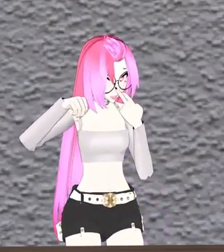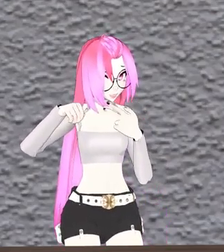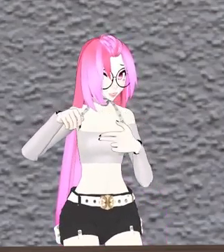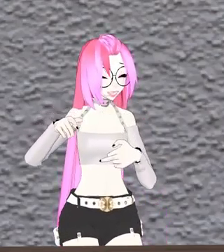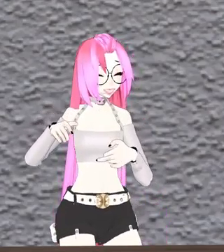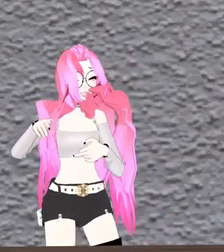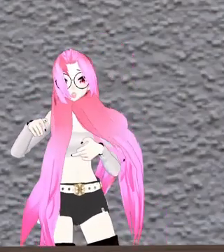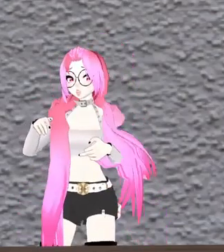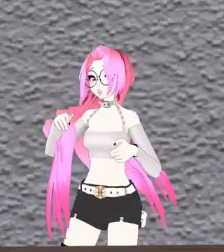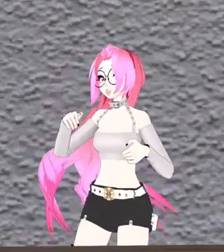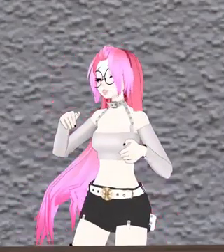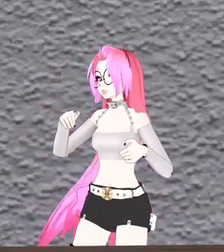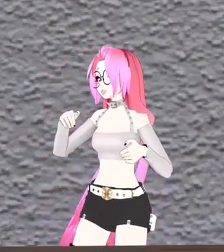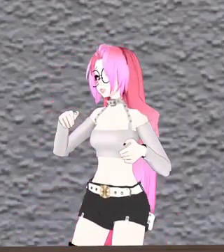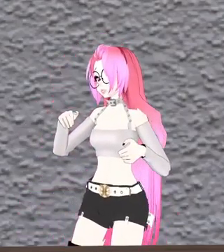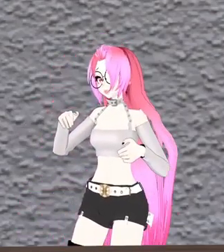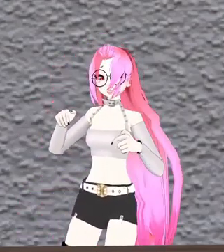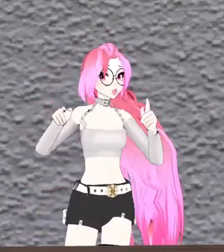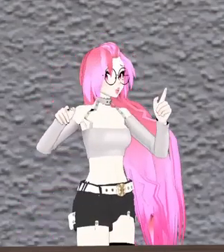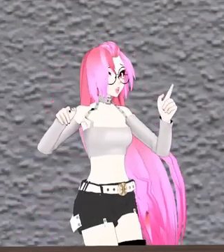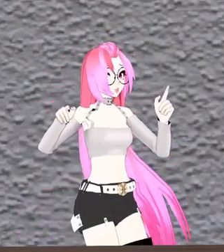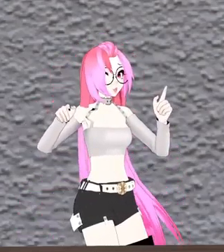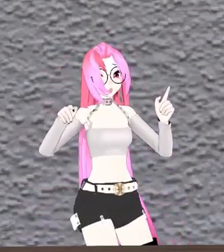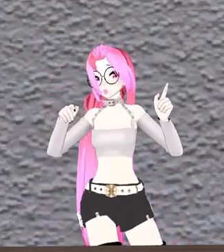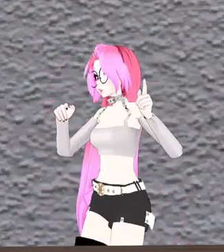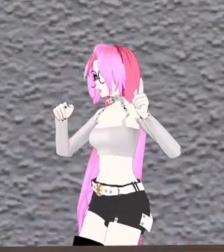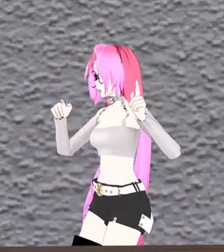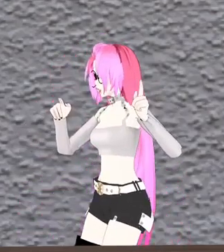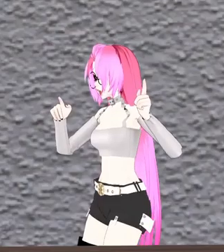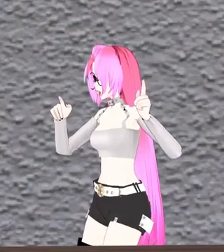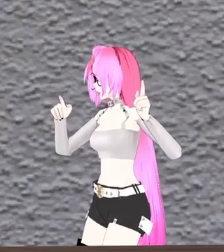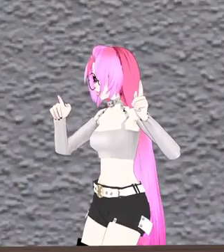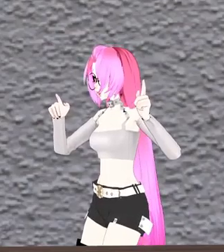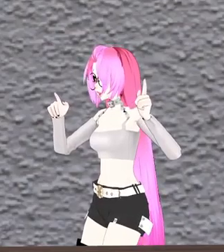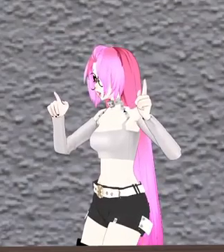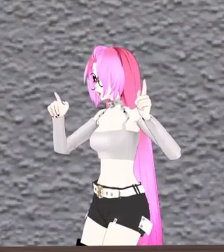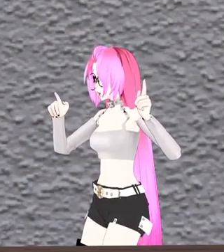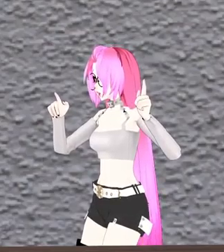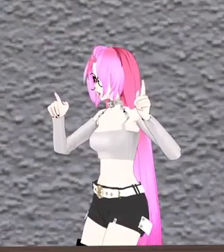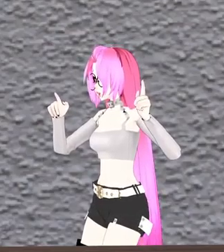Yes. Do you have a question? What's going on?